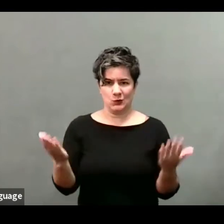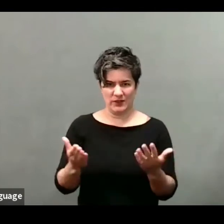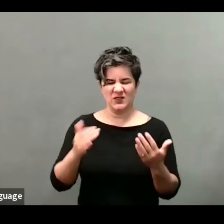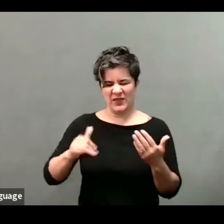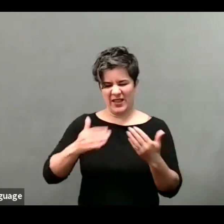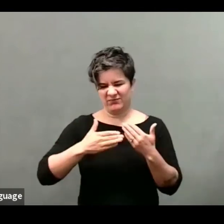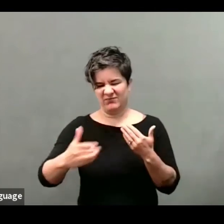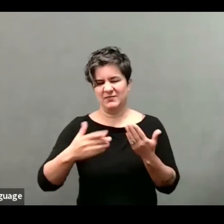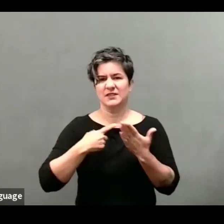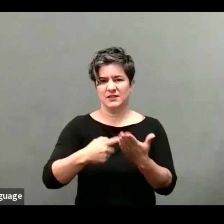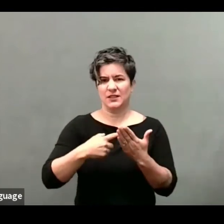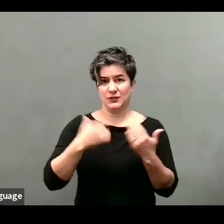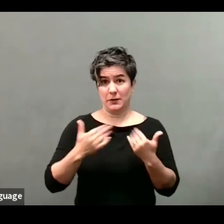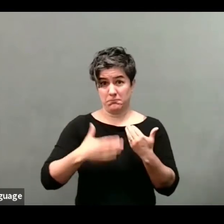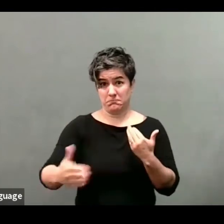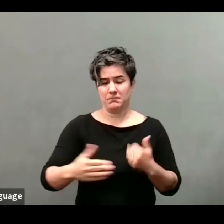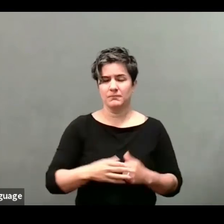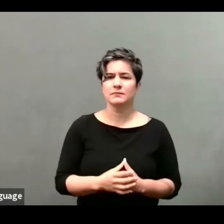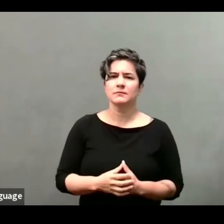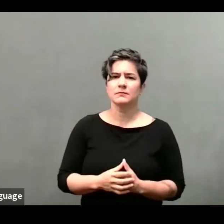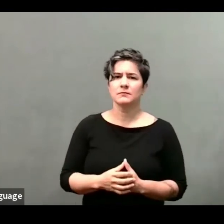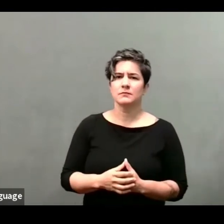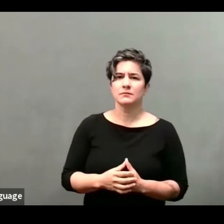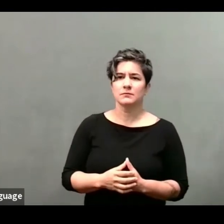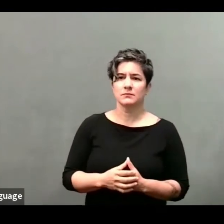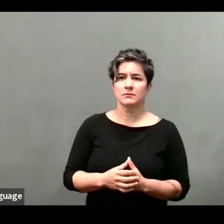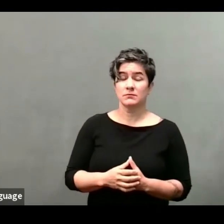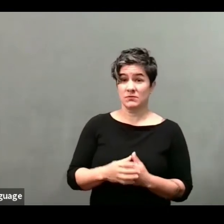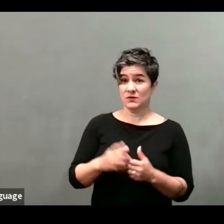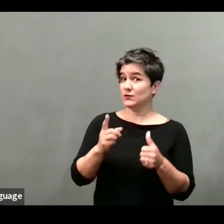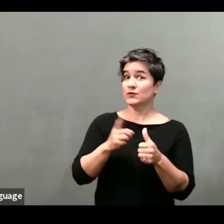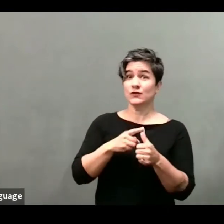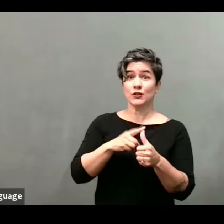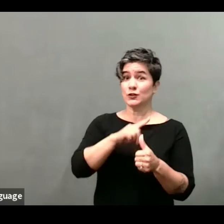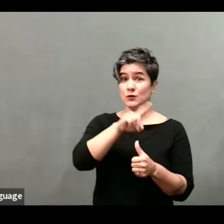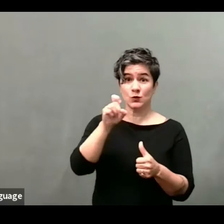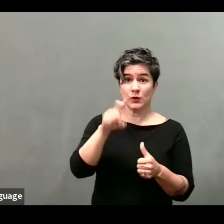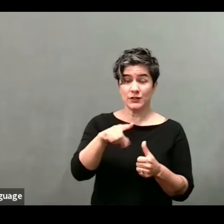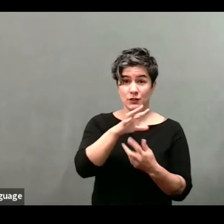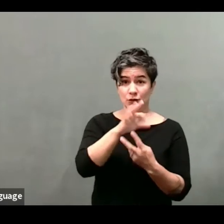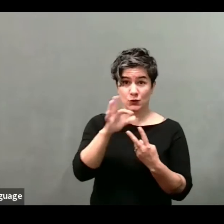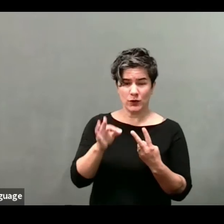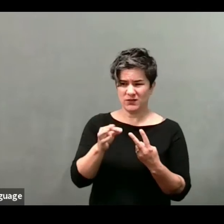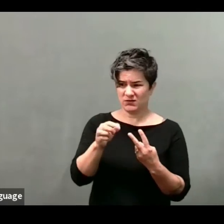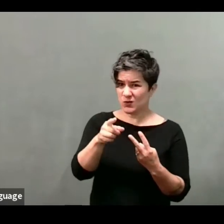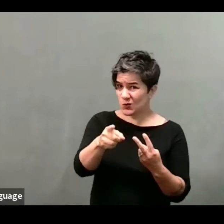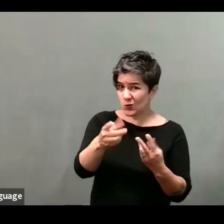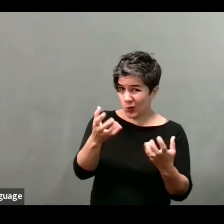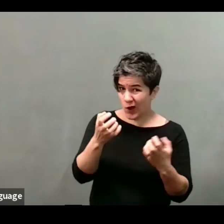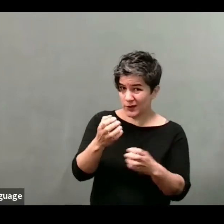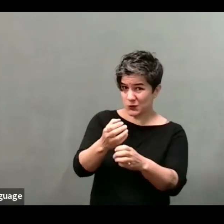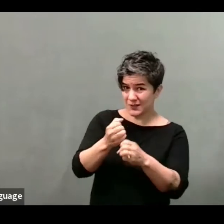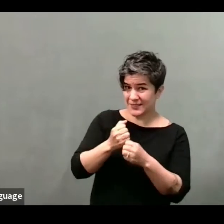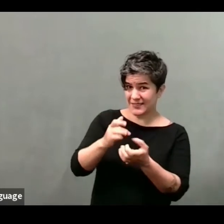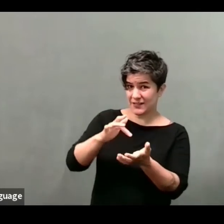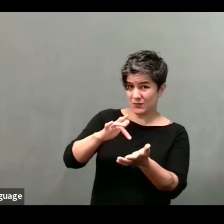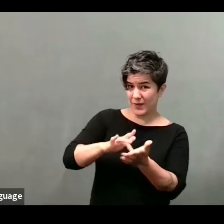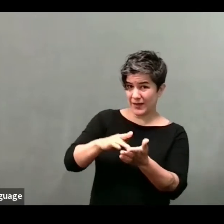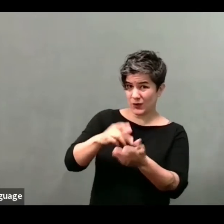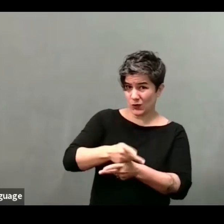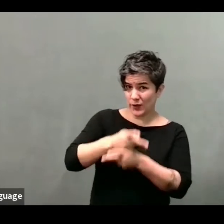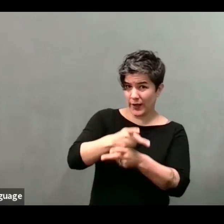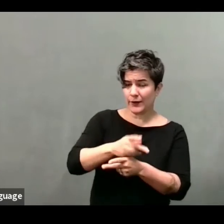throughout the presentation. The first one is whether they want to receive medical care, which includes things like pregnancy